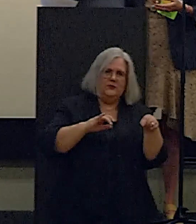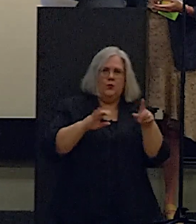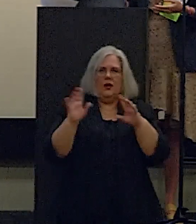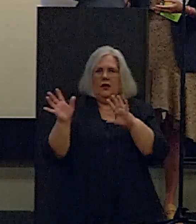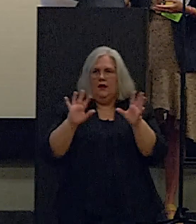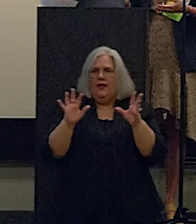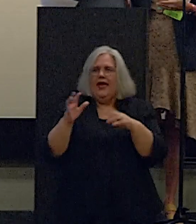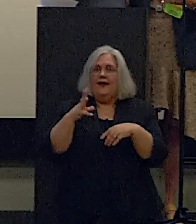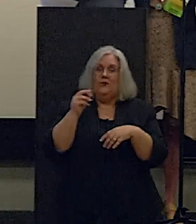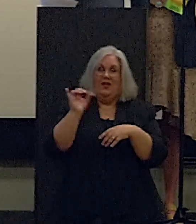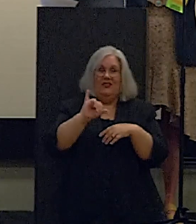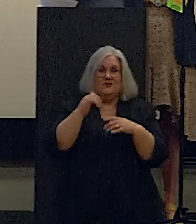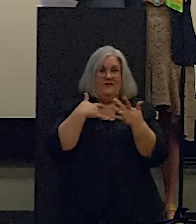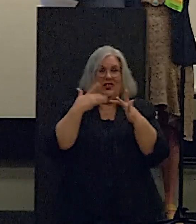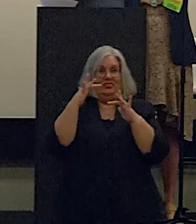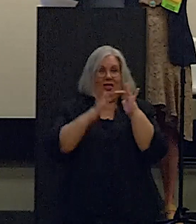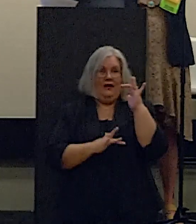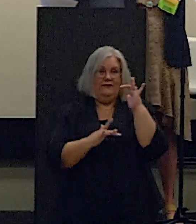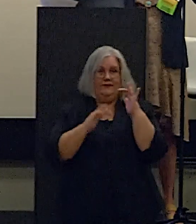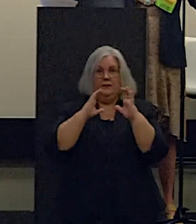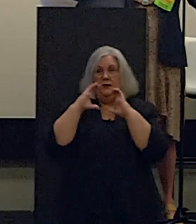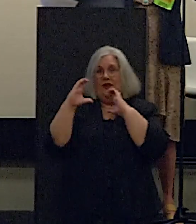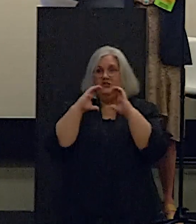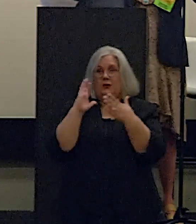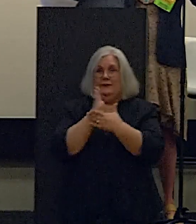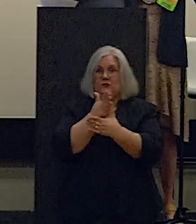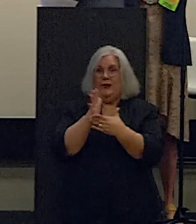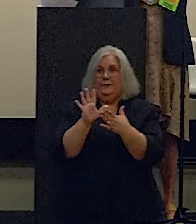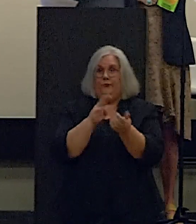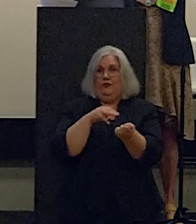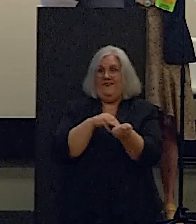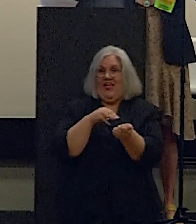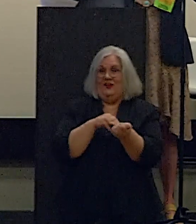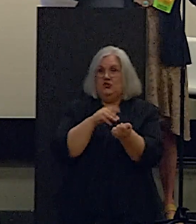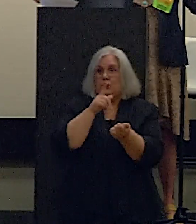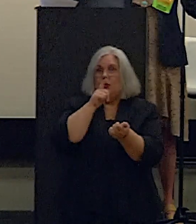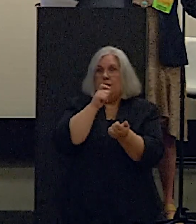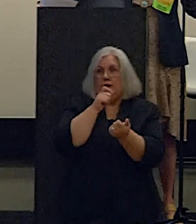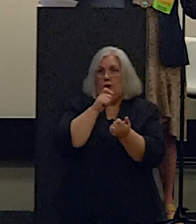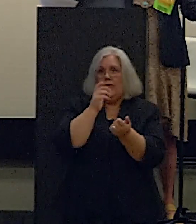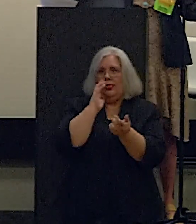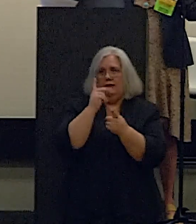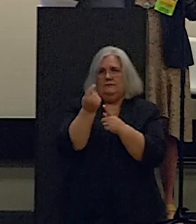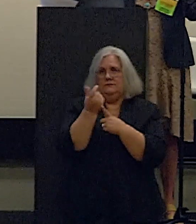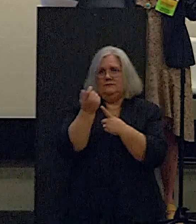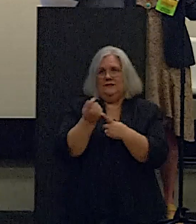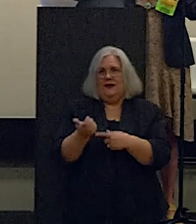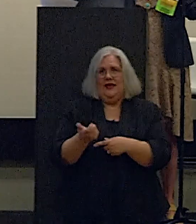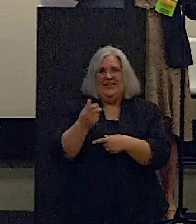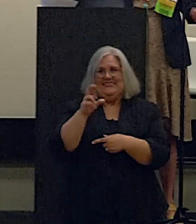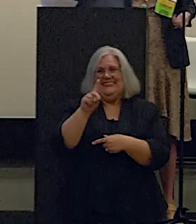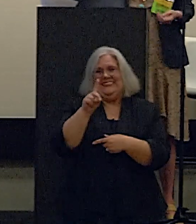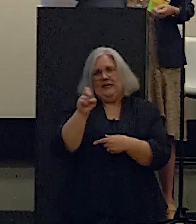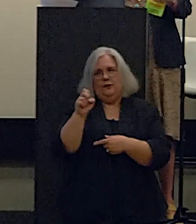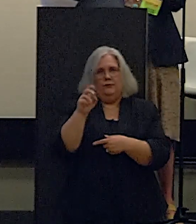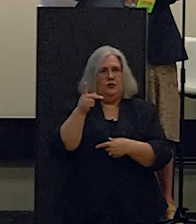of communication, provider to provider. Who's going to do the deprescribing? Who's it supposed to